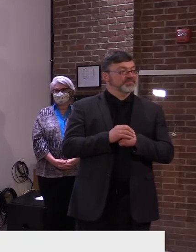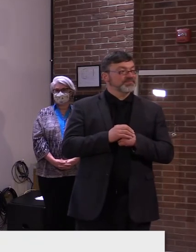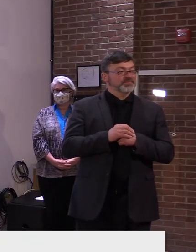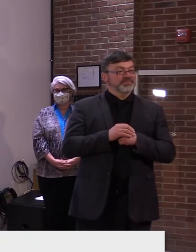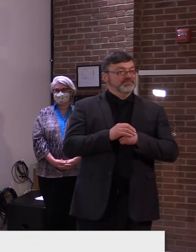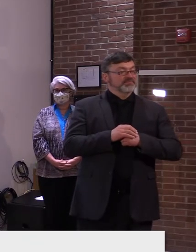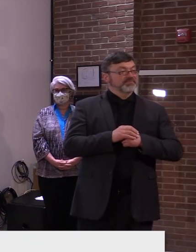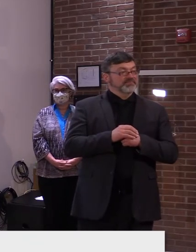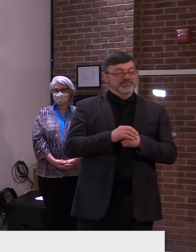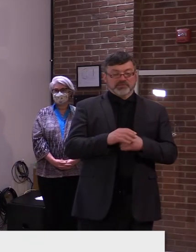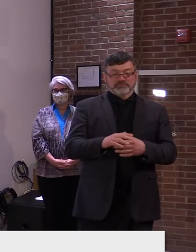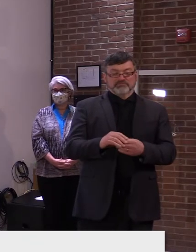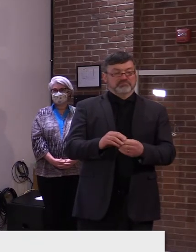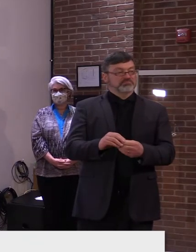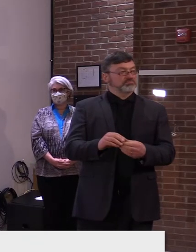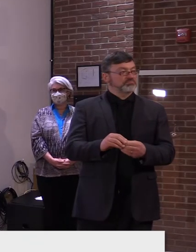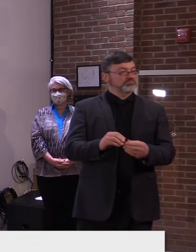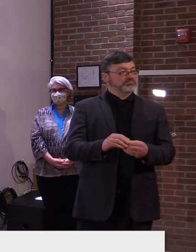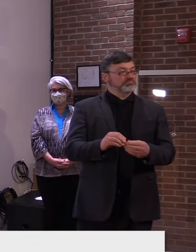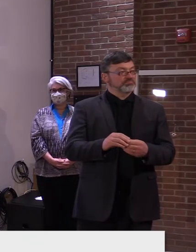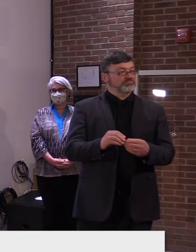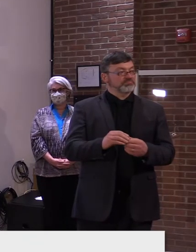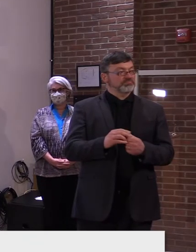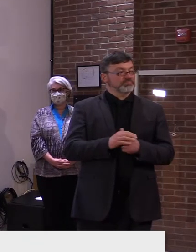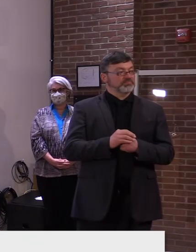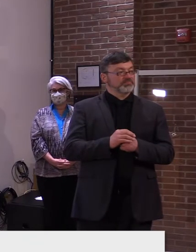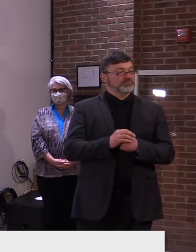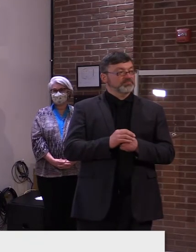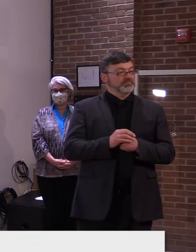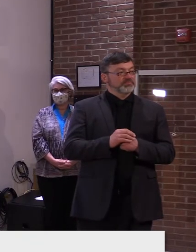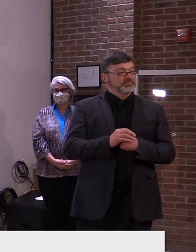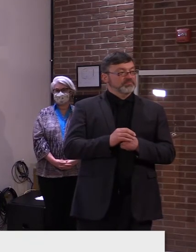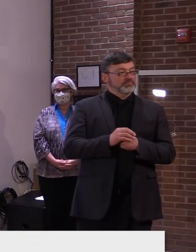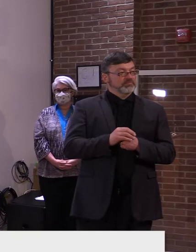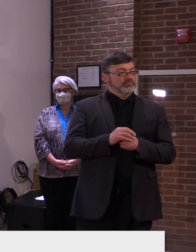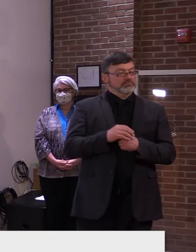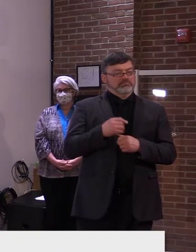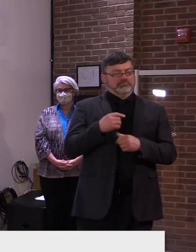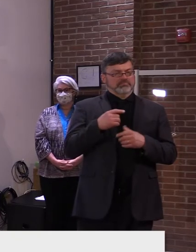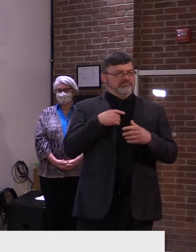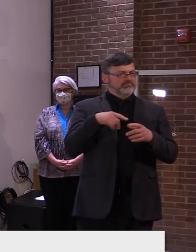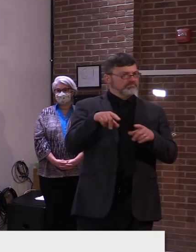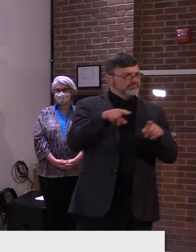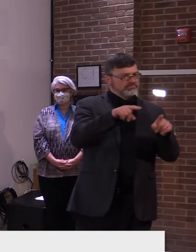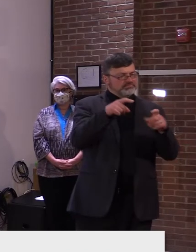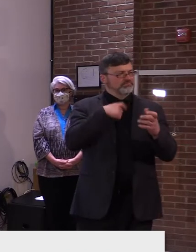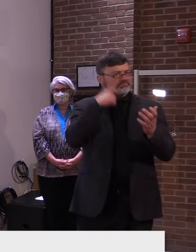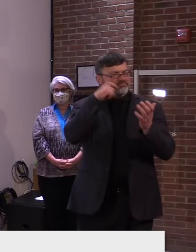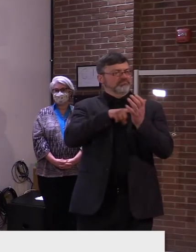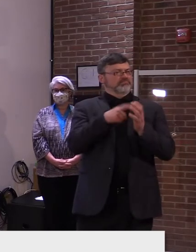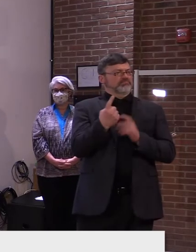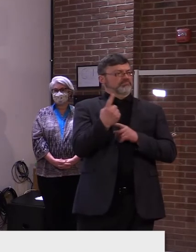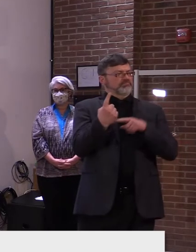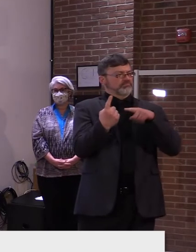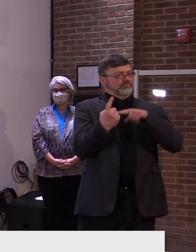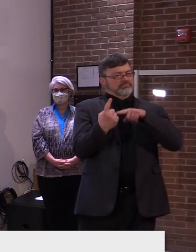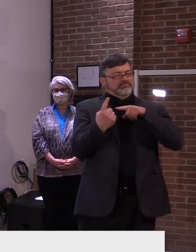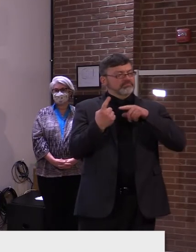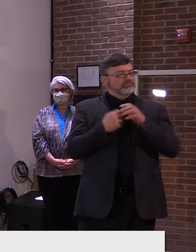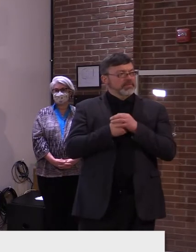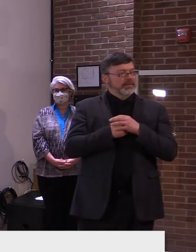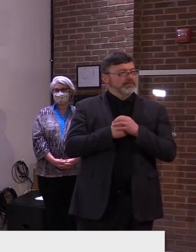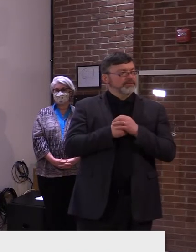Question of herd immunity. One thing I'm also hearing as a potential note of concern is that people